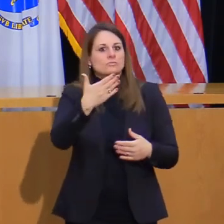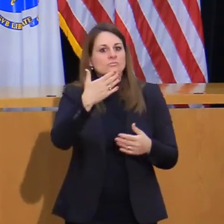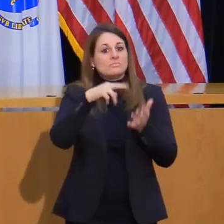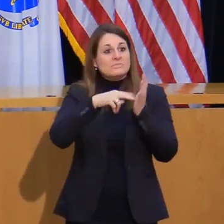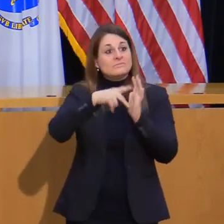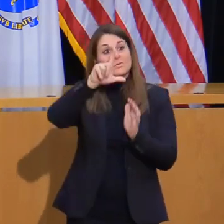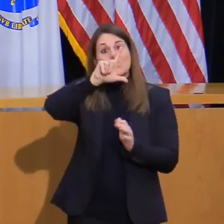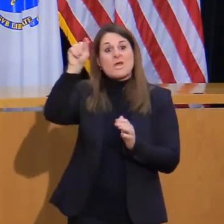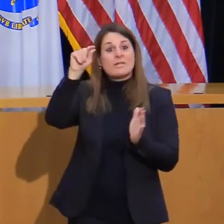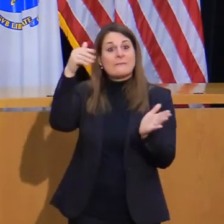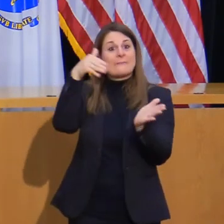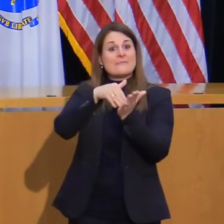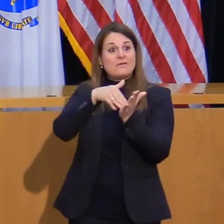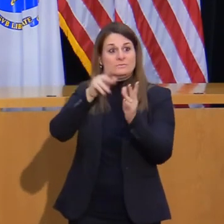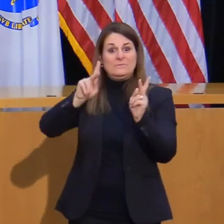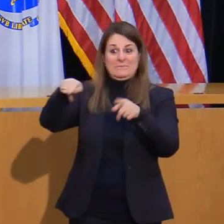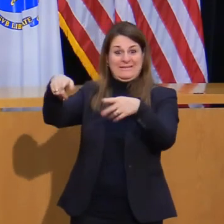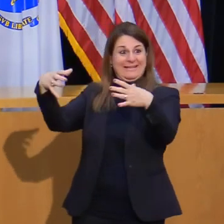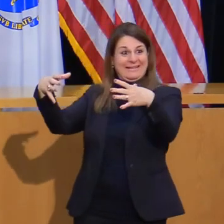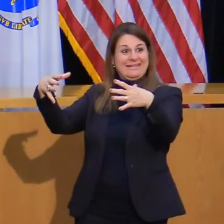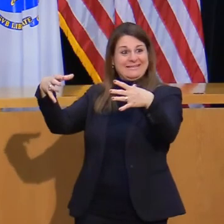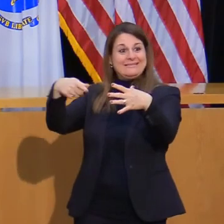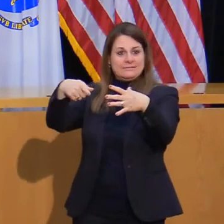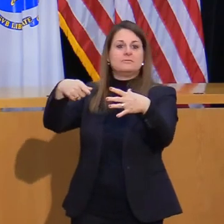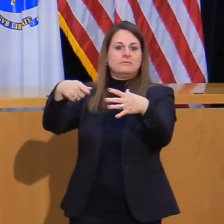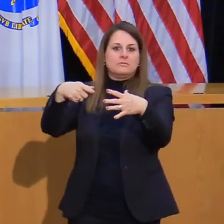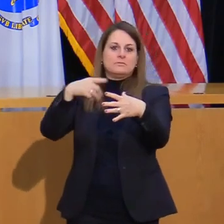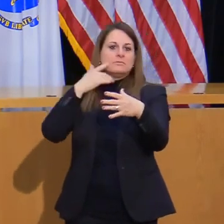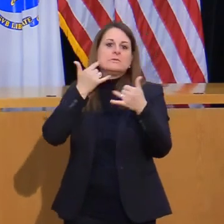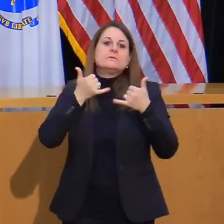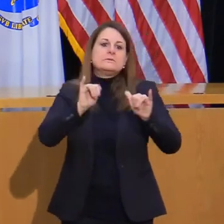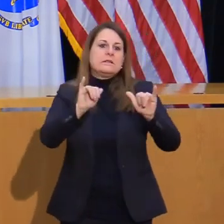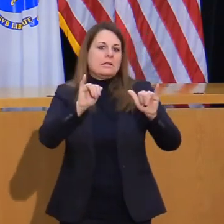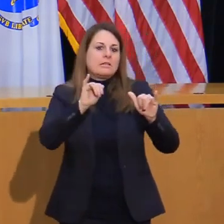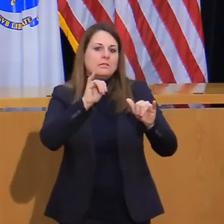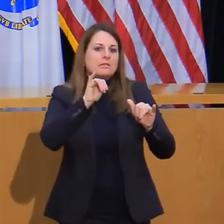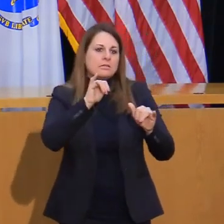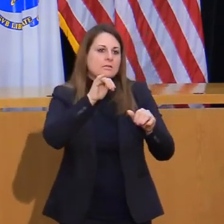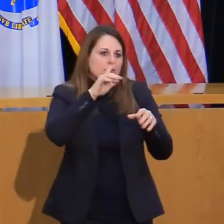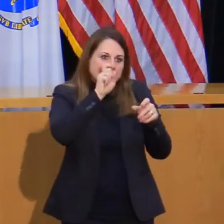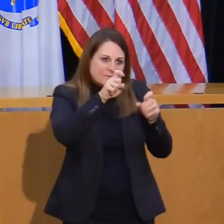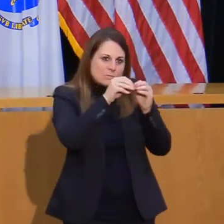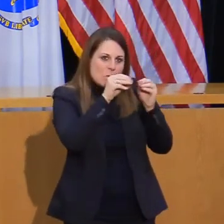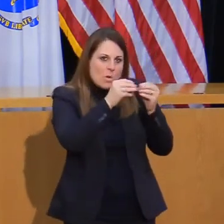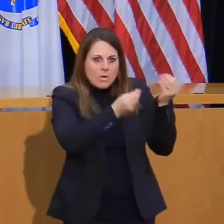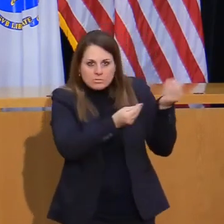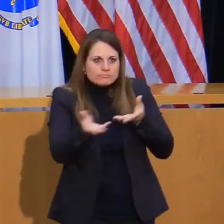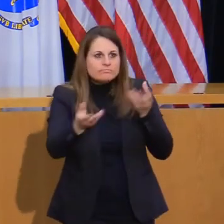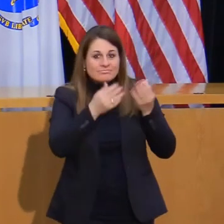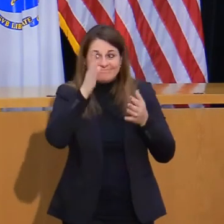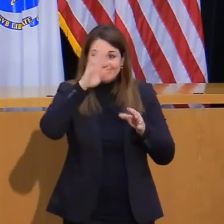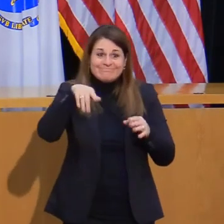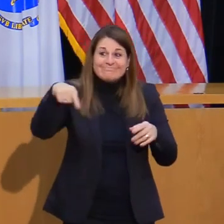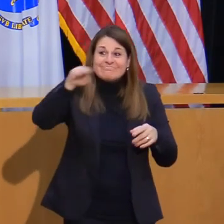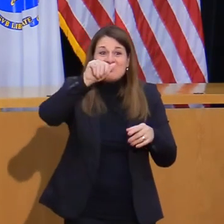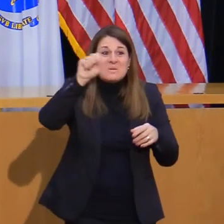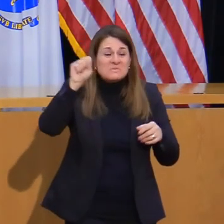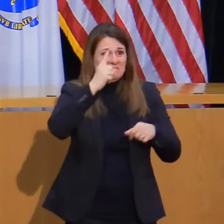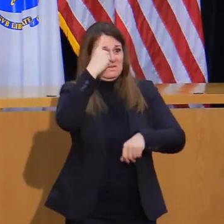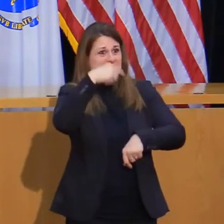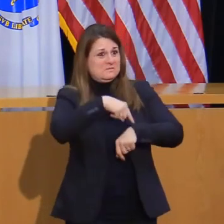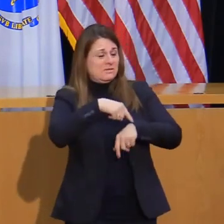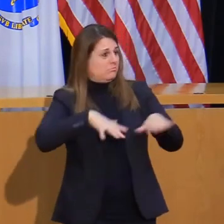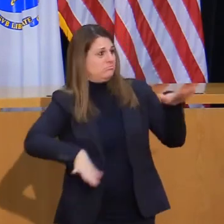Commonwealth. This has been an unprecedented time in our Commonwealth and nation's history, and vaccines provide the best tool we have to end the